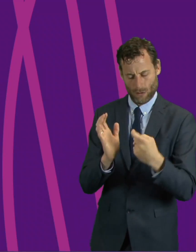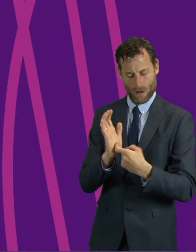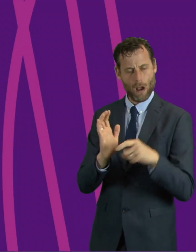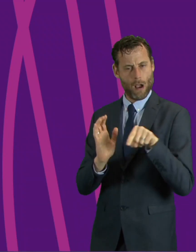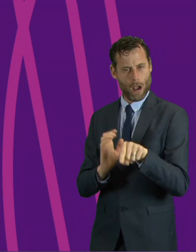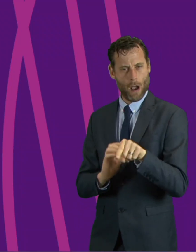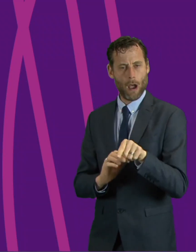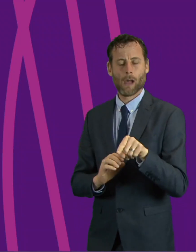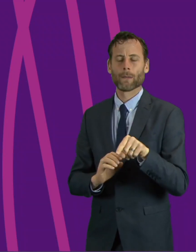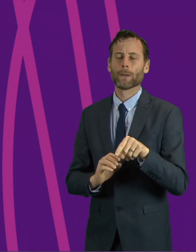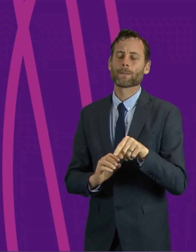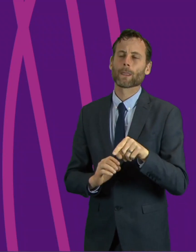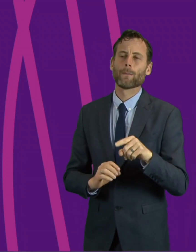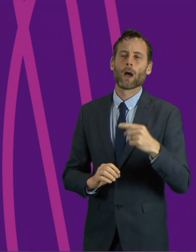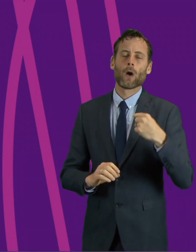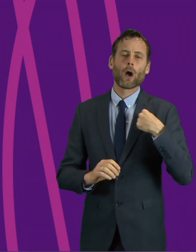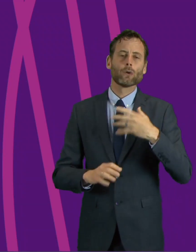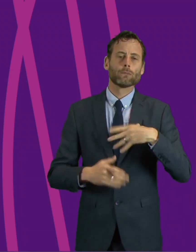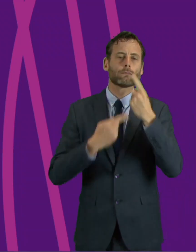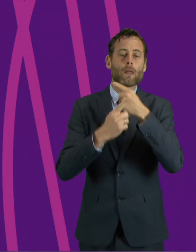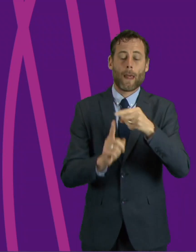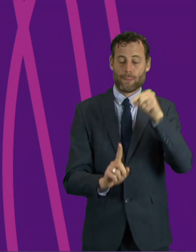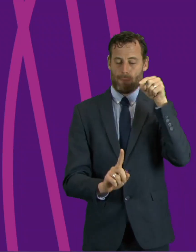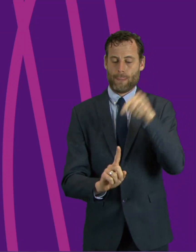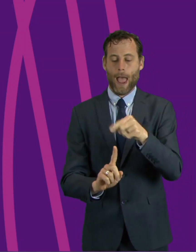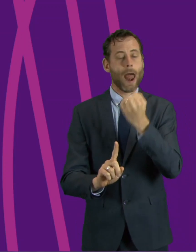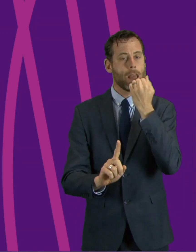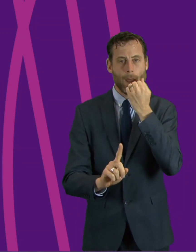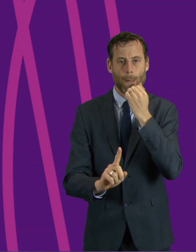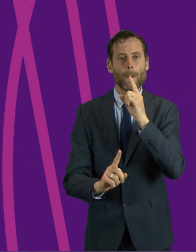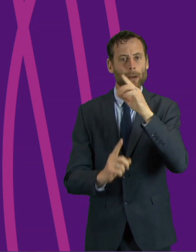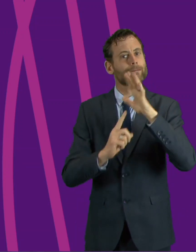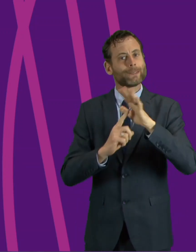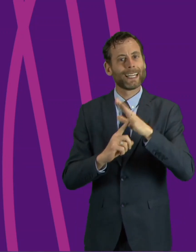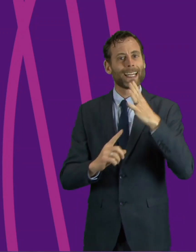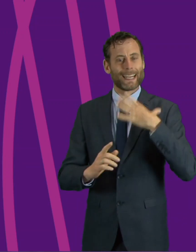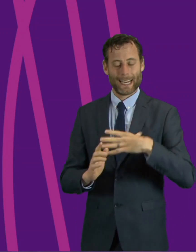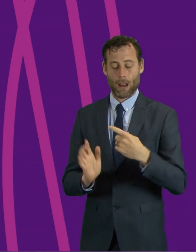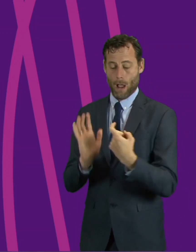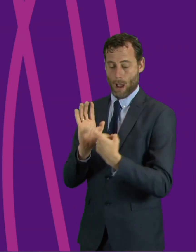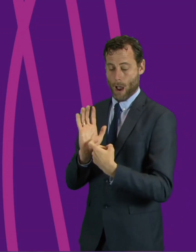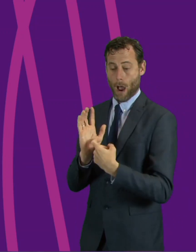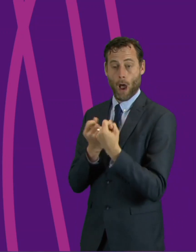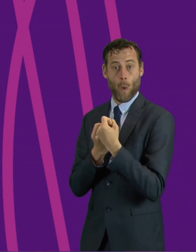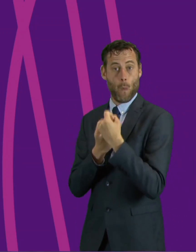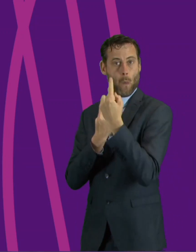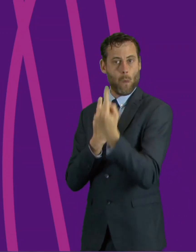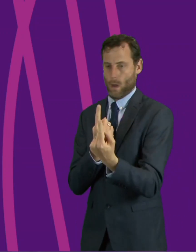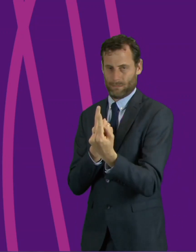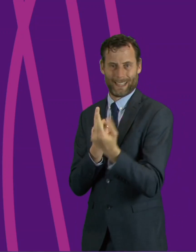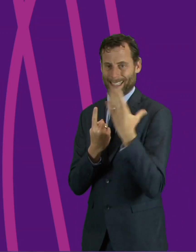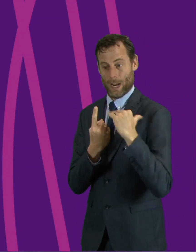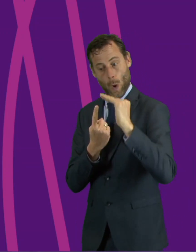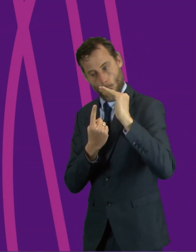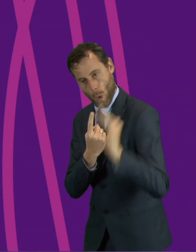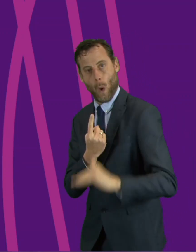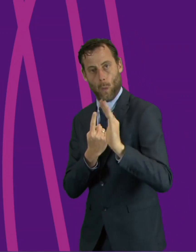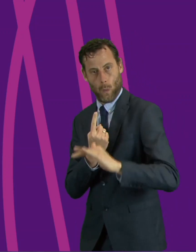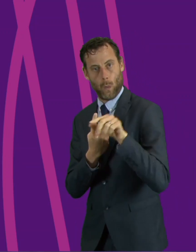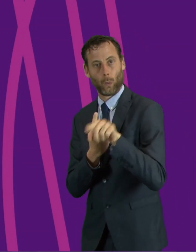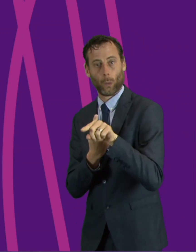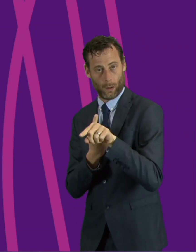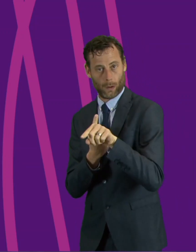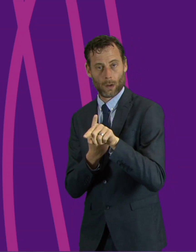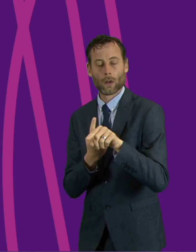more confidence than we do right now that it is significantly below 1, so that as we start to ease restrictions, it doesn't very, very quickly go above